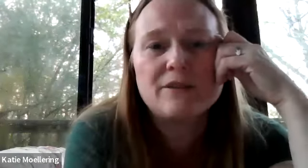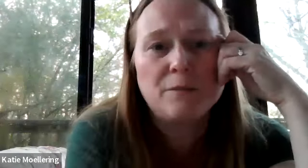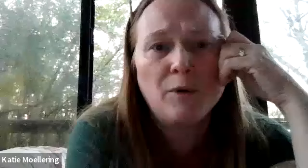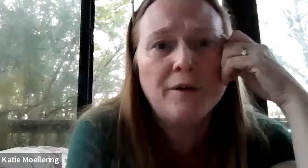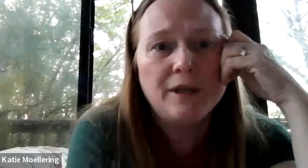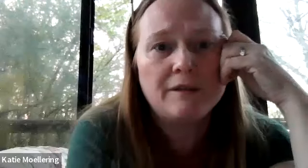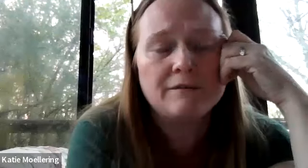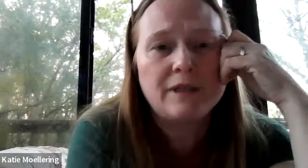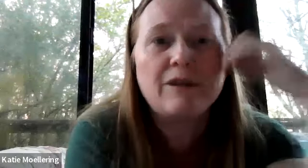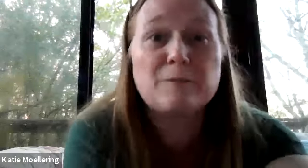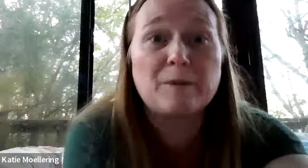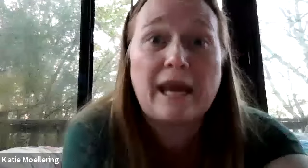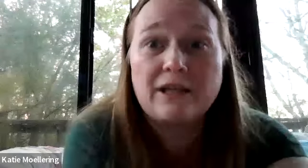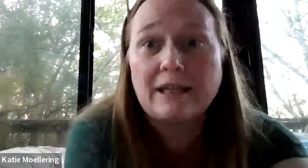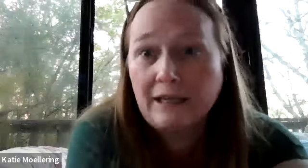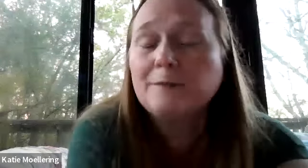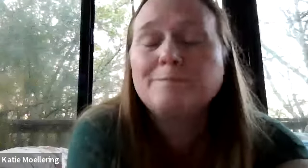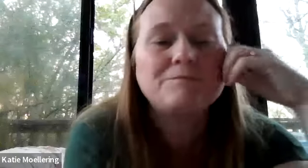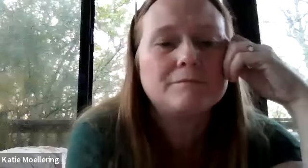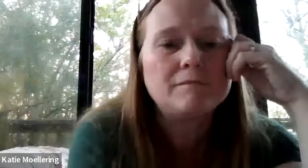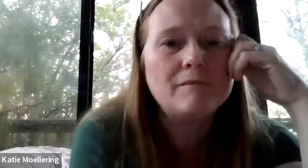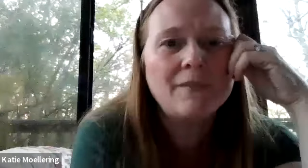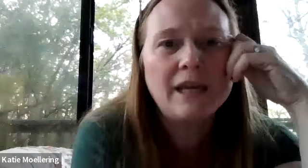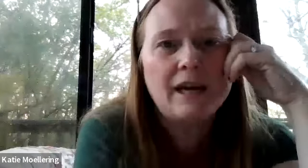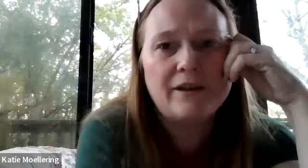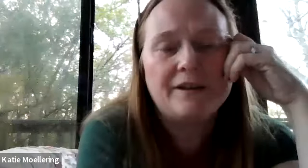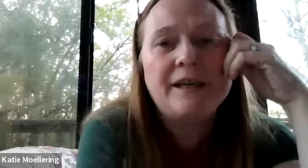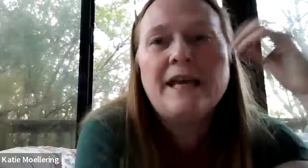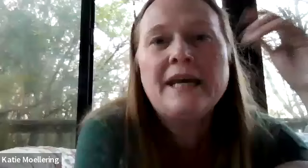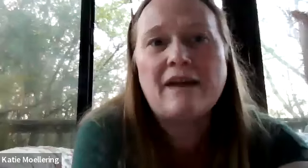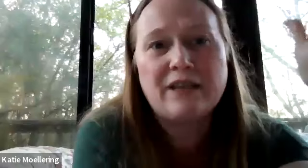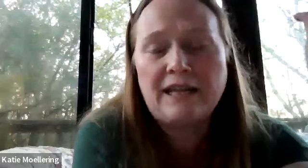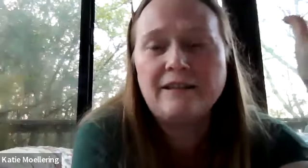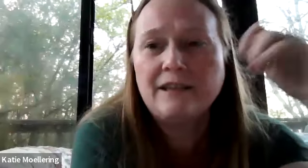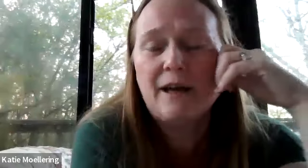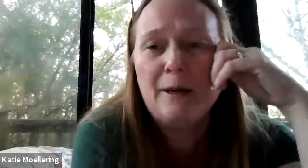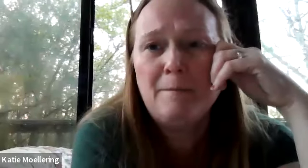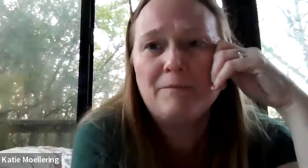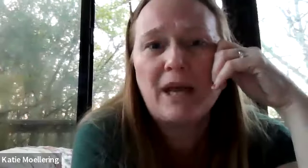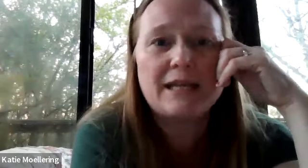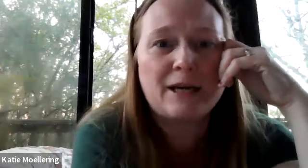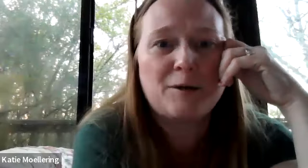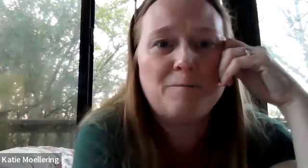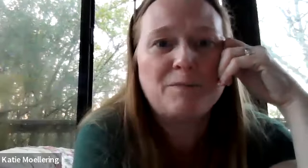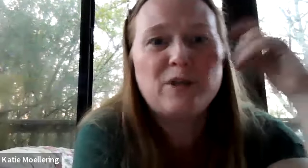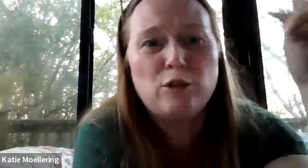out tomorrow that kind of explains how to get there and how to navigate the ASL